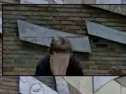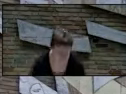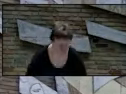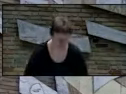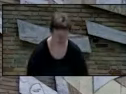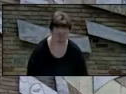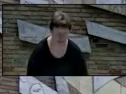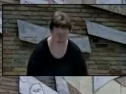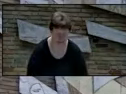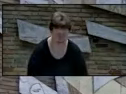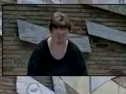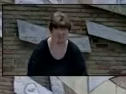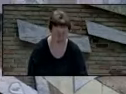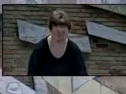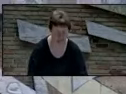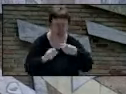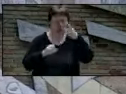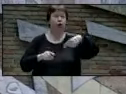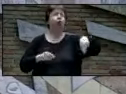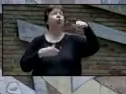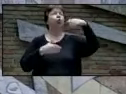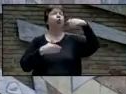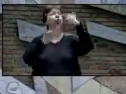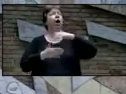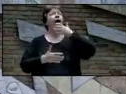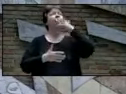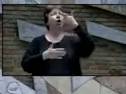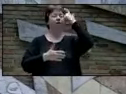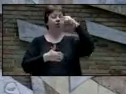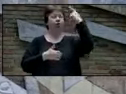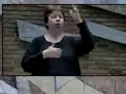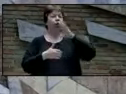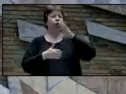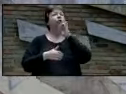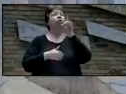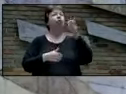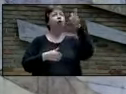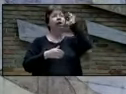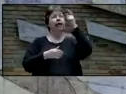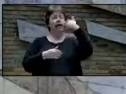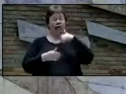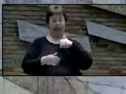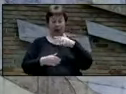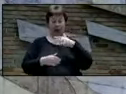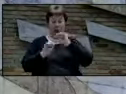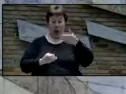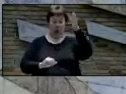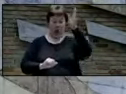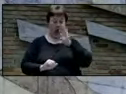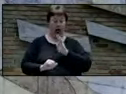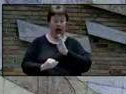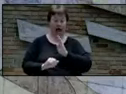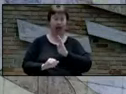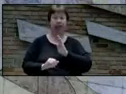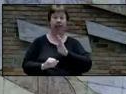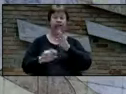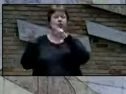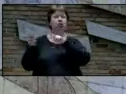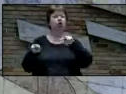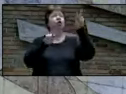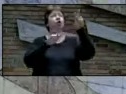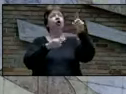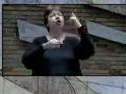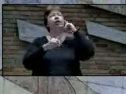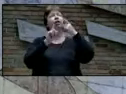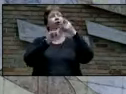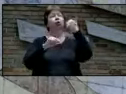To you I call, for you will surely heed me, O God. Turn your ear to